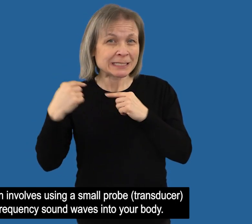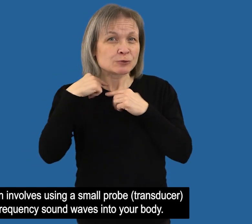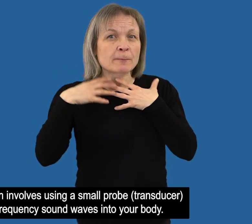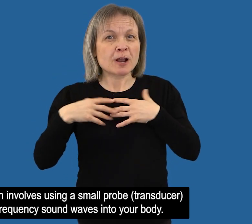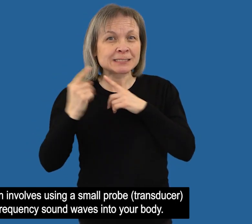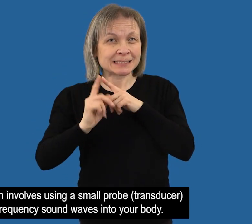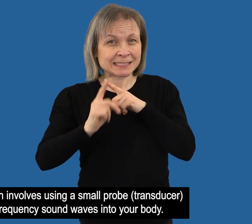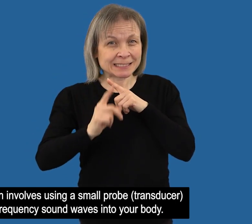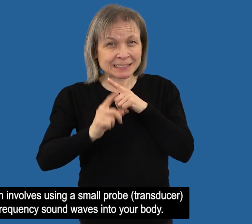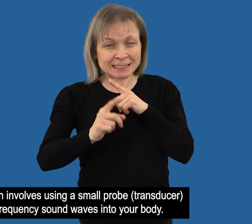body.